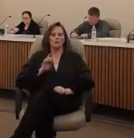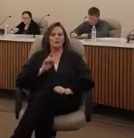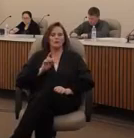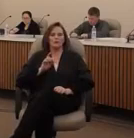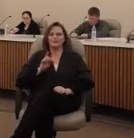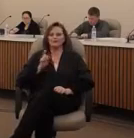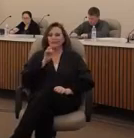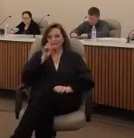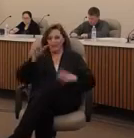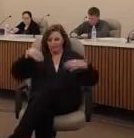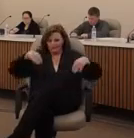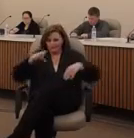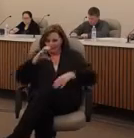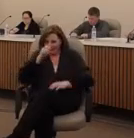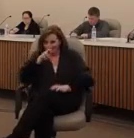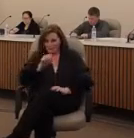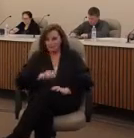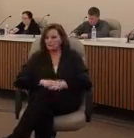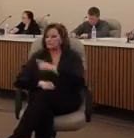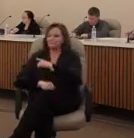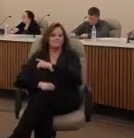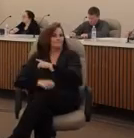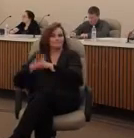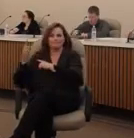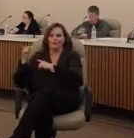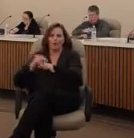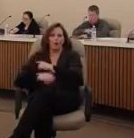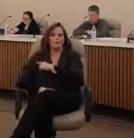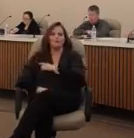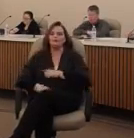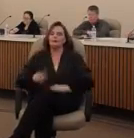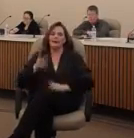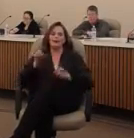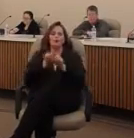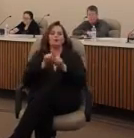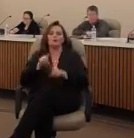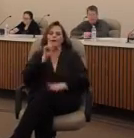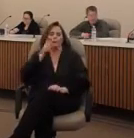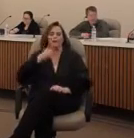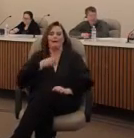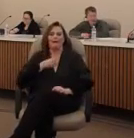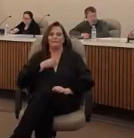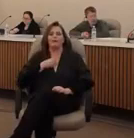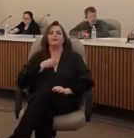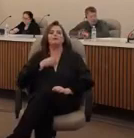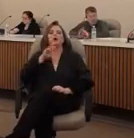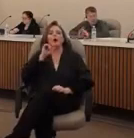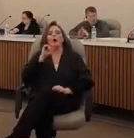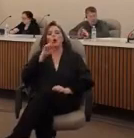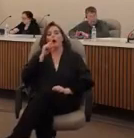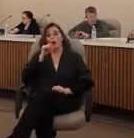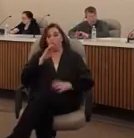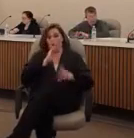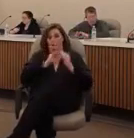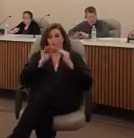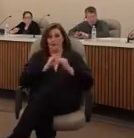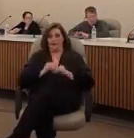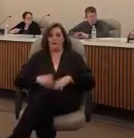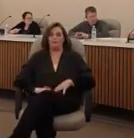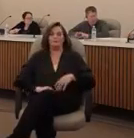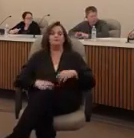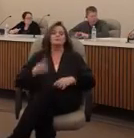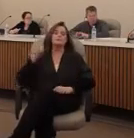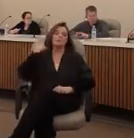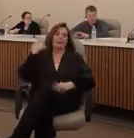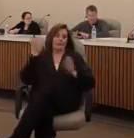not going to sell any cars there. No car not gonna sales, repair no any auto cars repair. there. No. And to be clear, once this